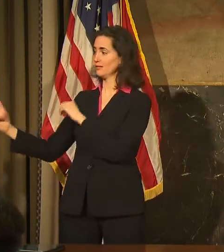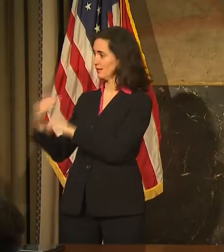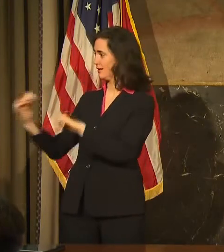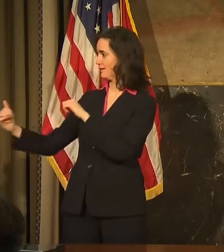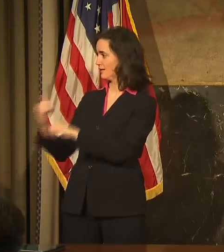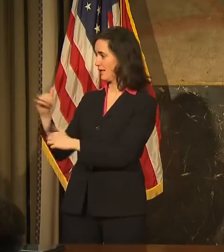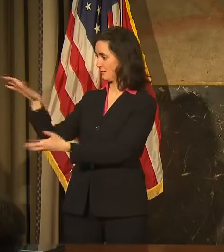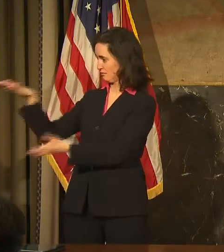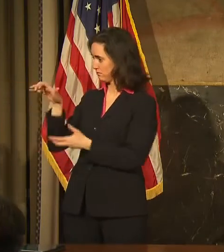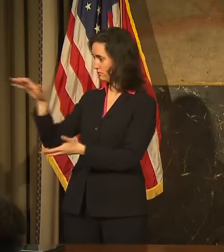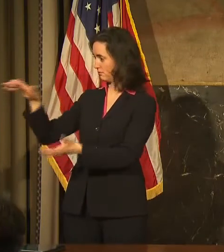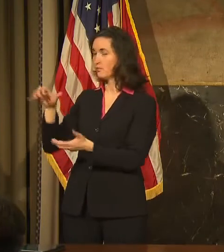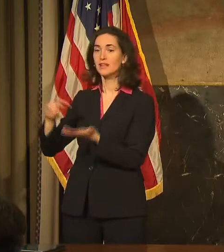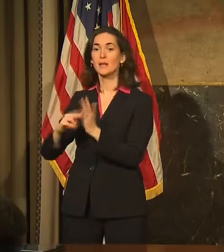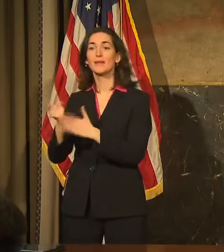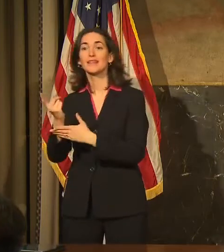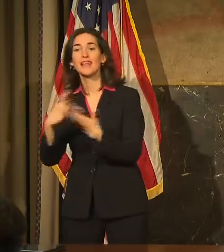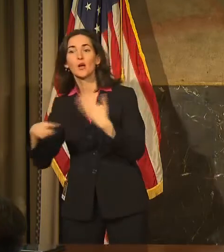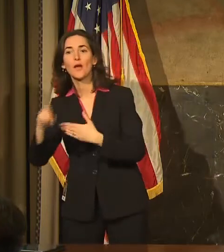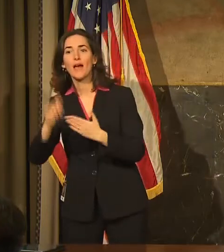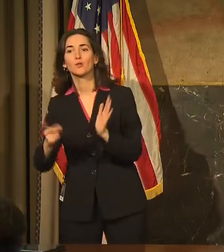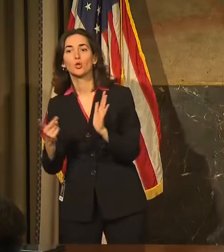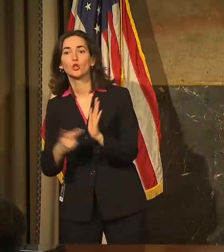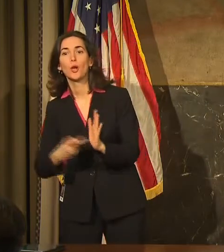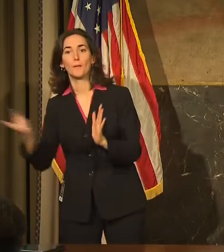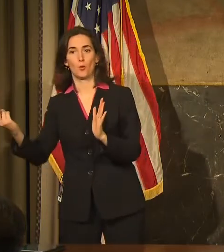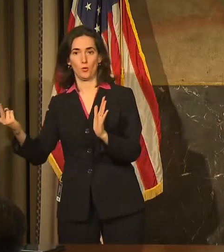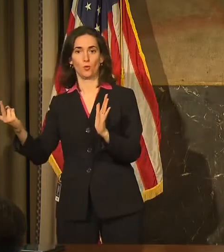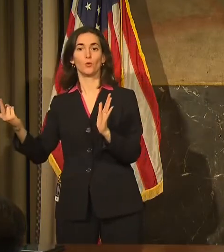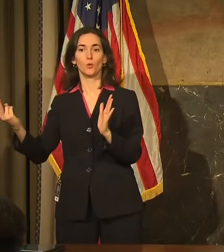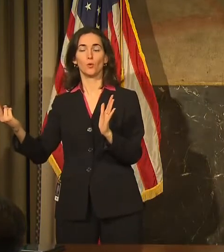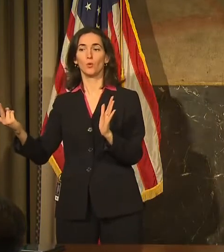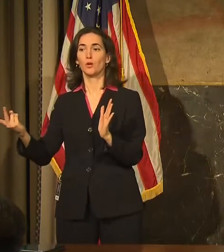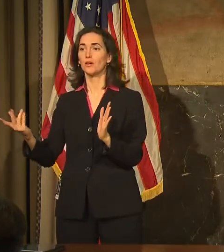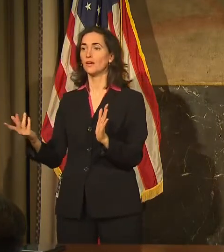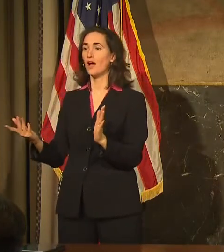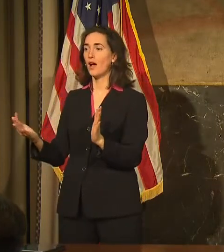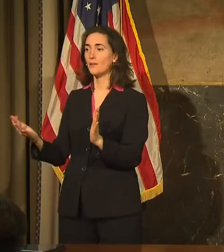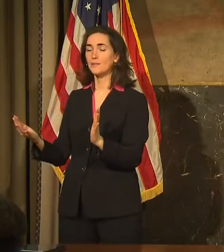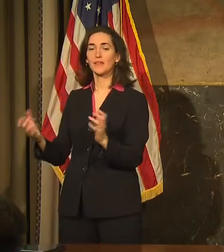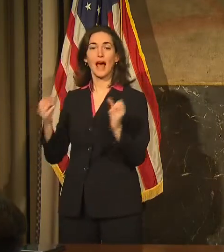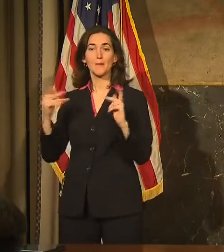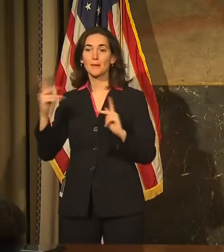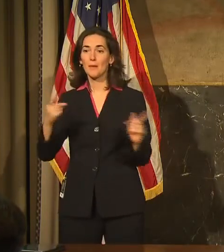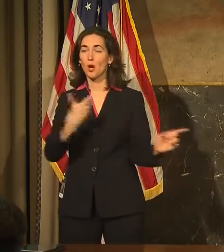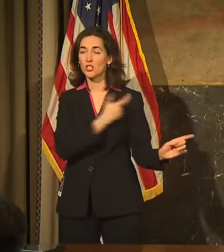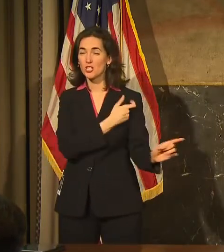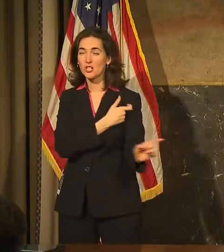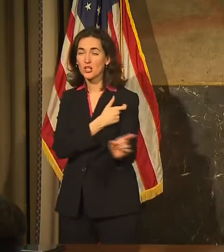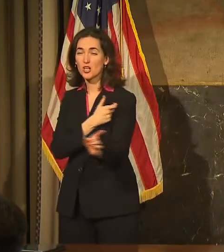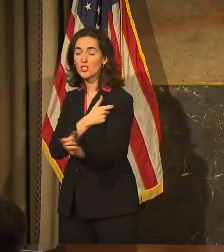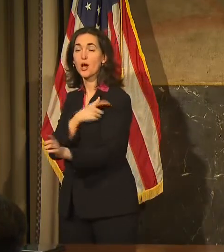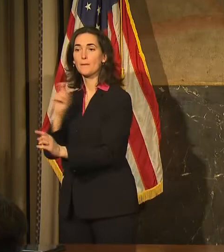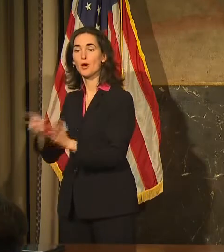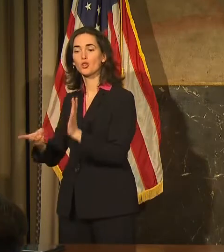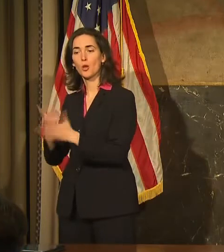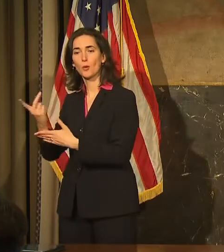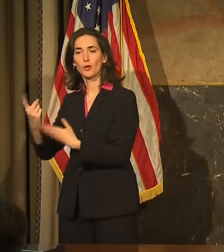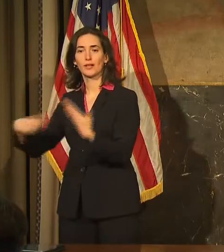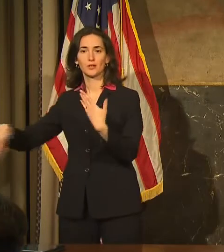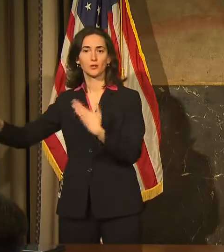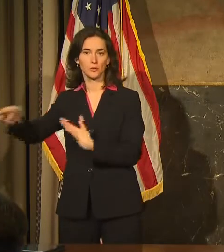double up next week as best we can in terms of the number of doses that we administer in the